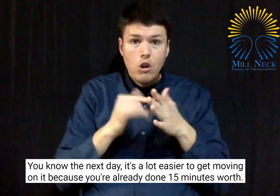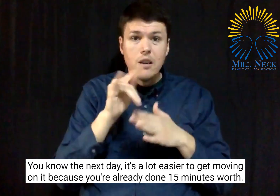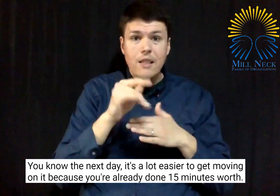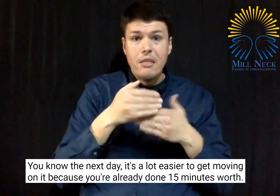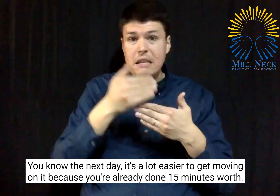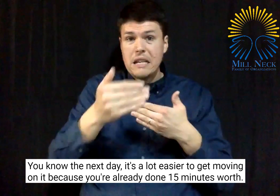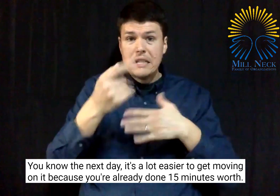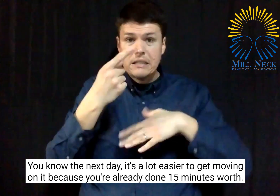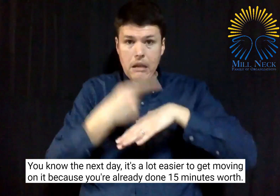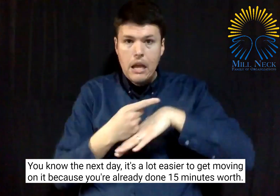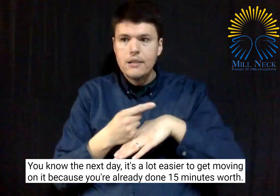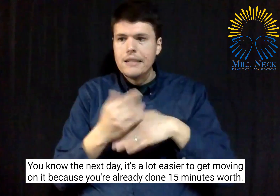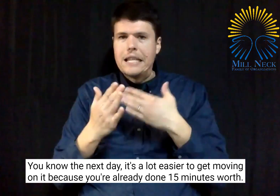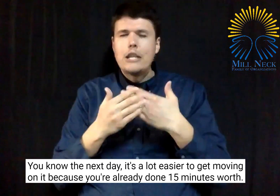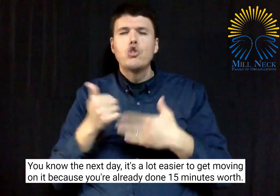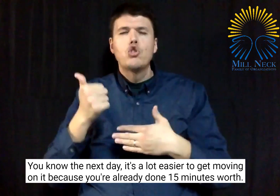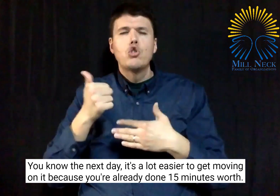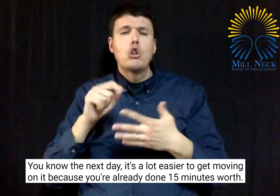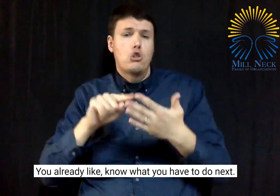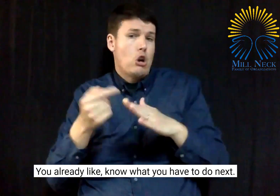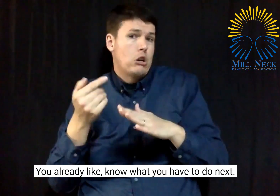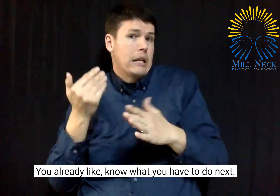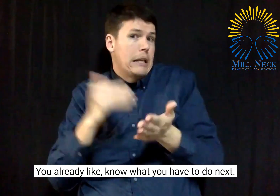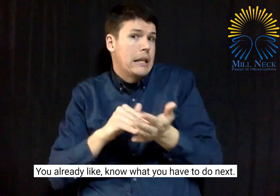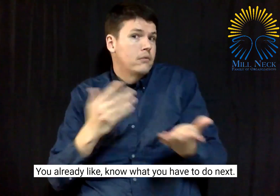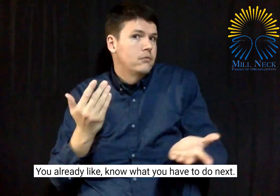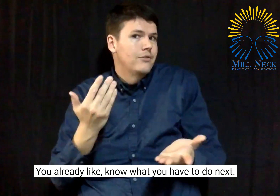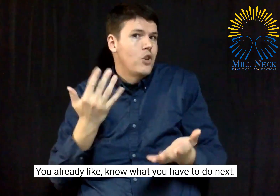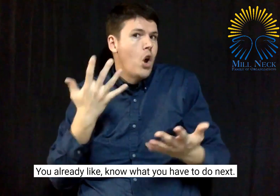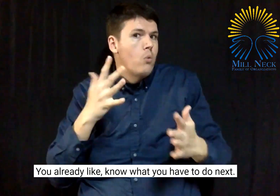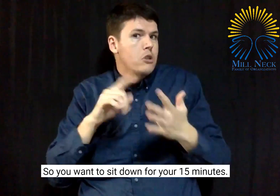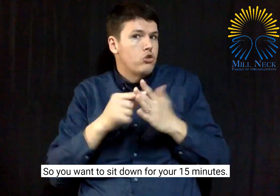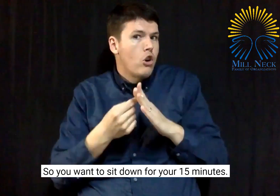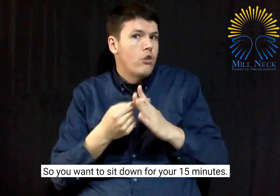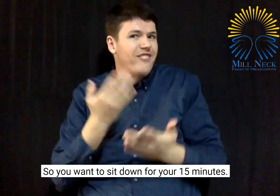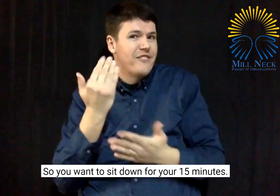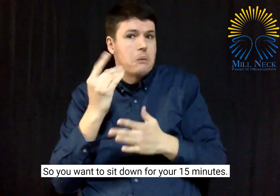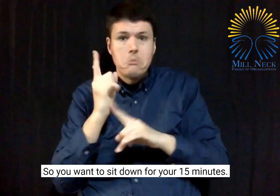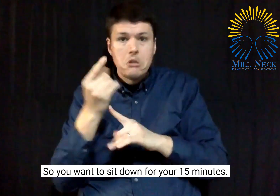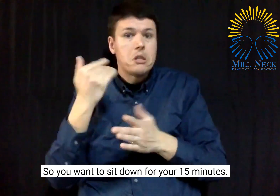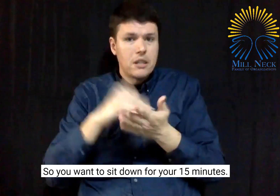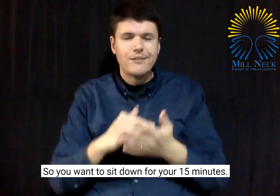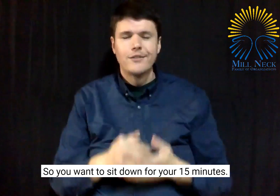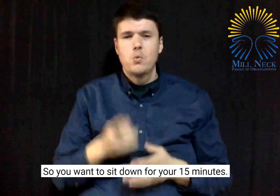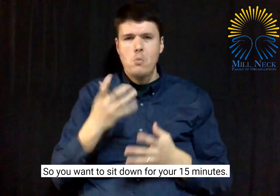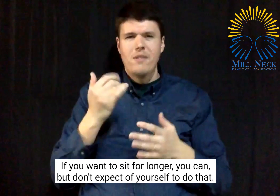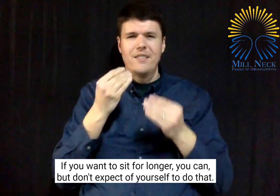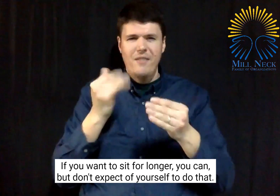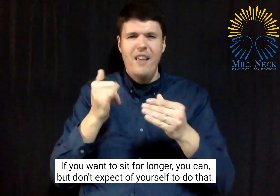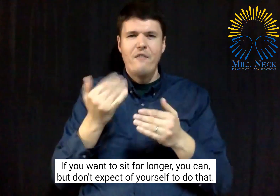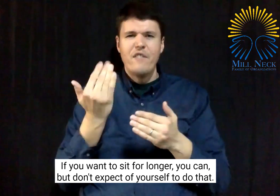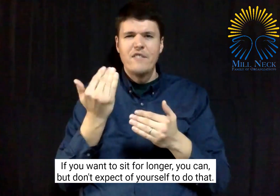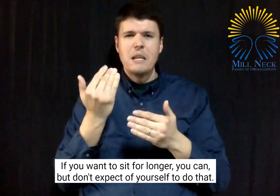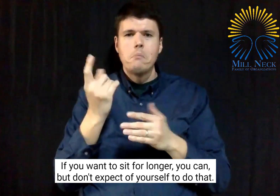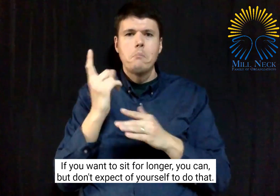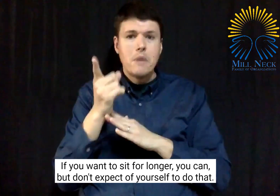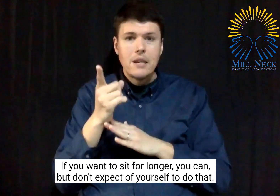easier to get moving on it because you've already done 15 minutes worth. You already know what you have to do next. So you want to sit down for your 15 minutes. If you want to sit for longer, you can, but